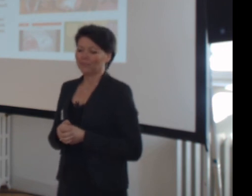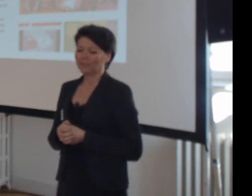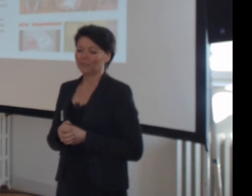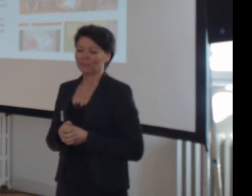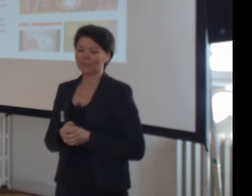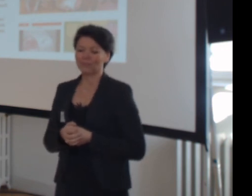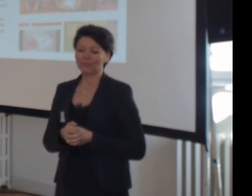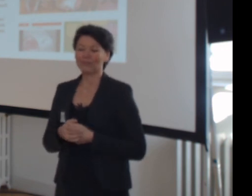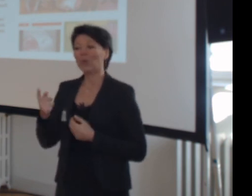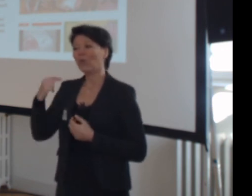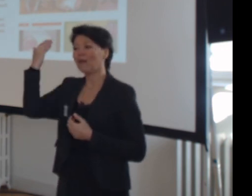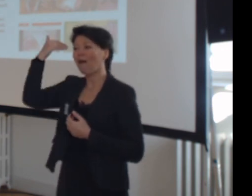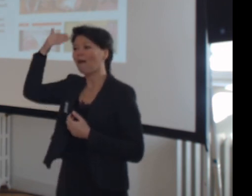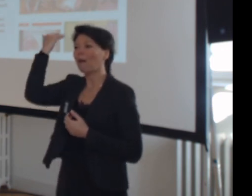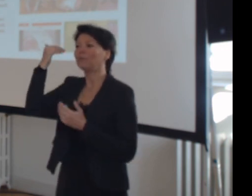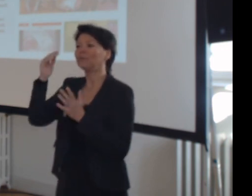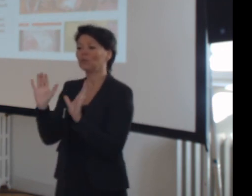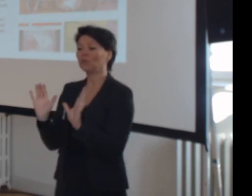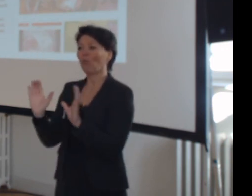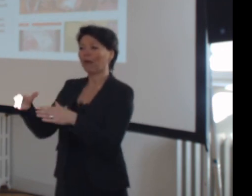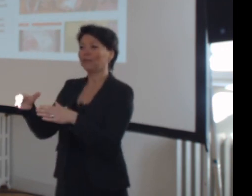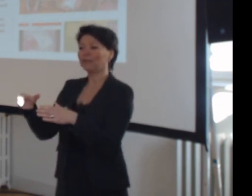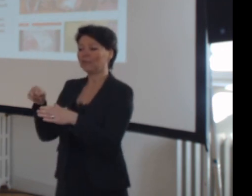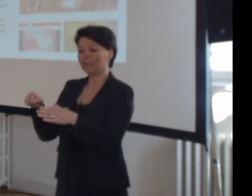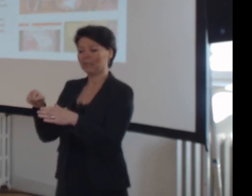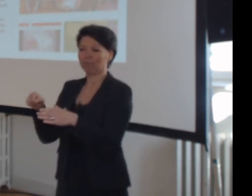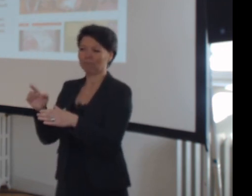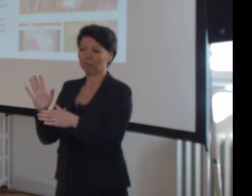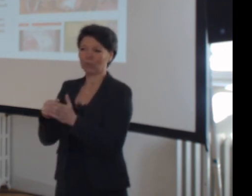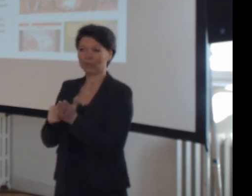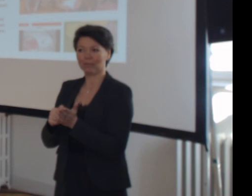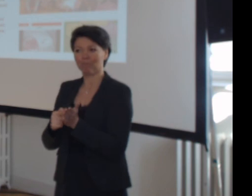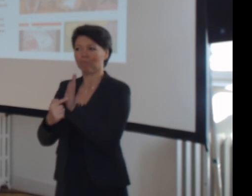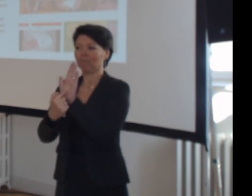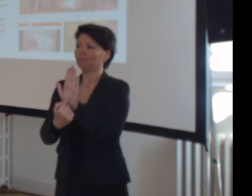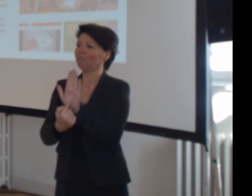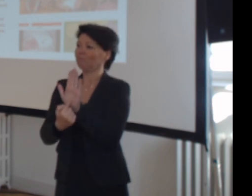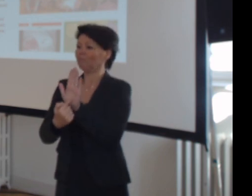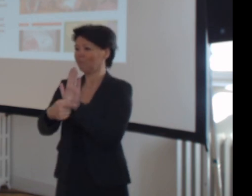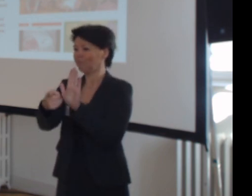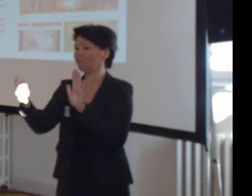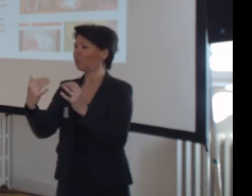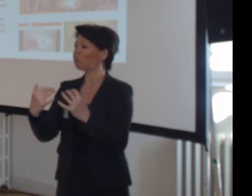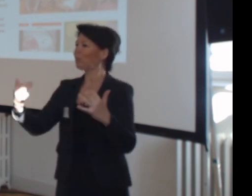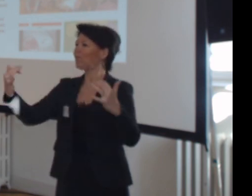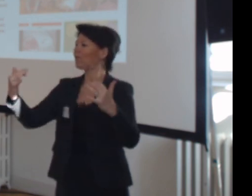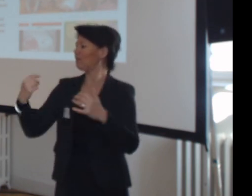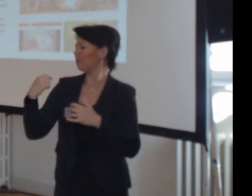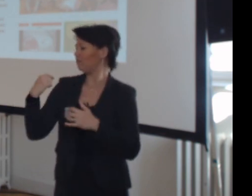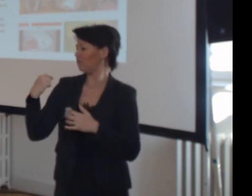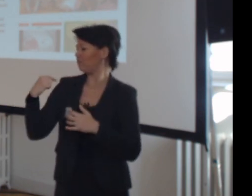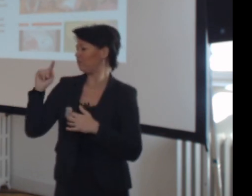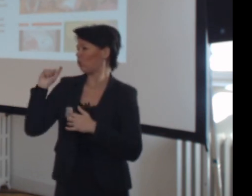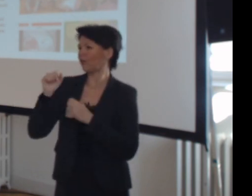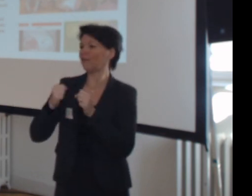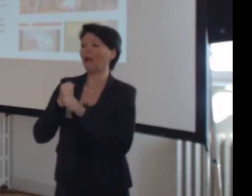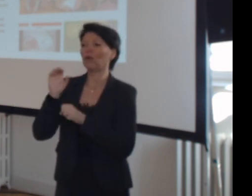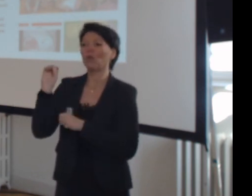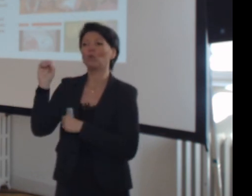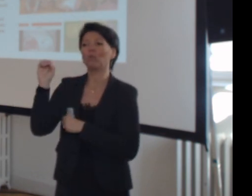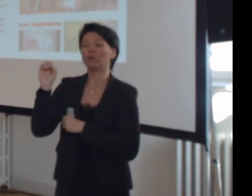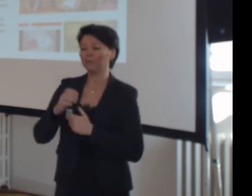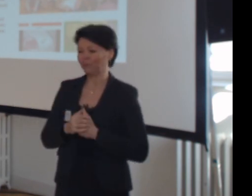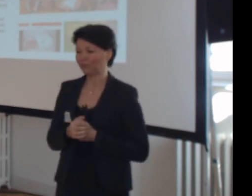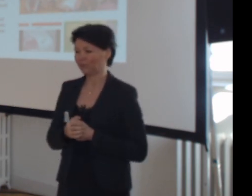So our Arabic collection has been presented to the public last October.